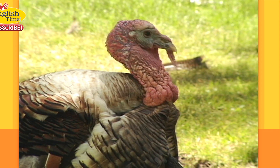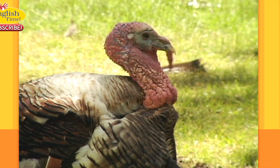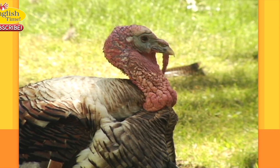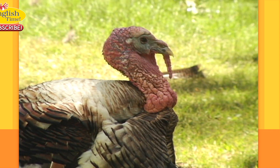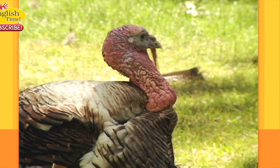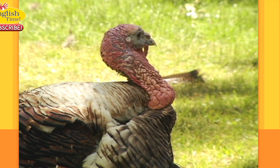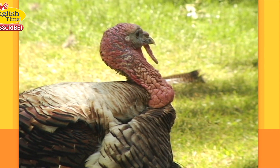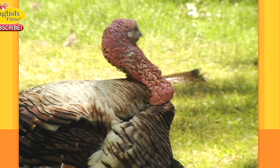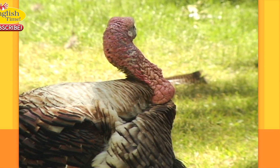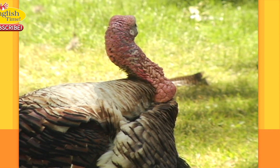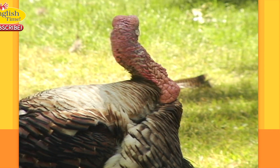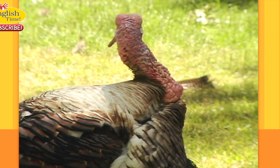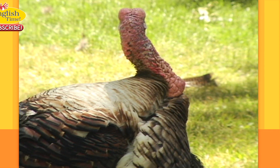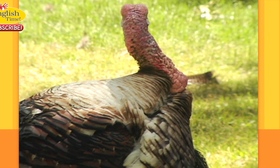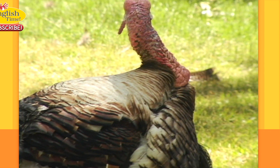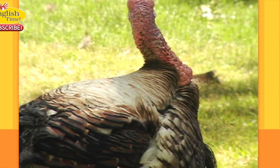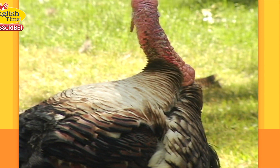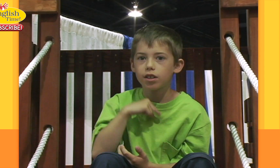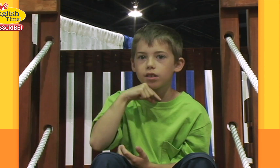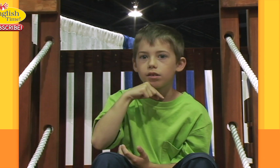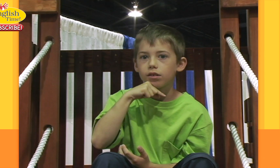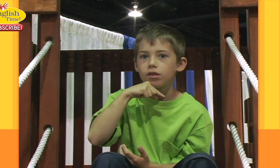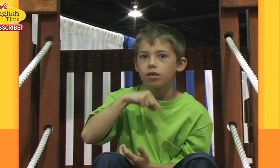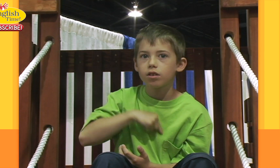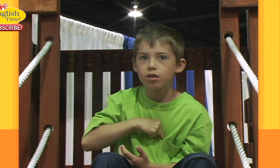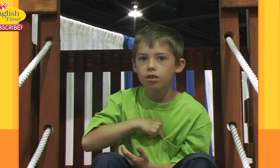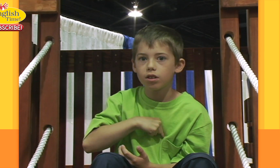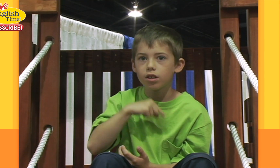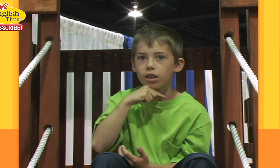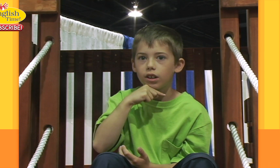I see a turkey. Show his waddle.